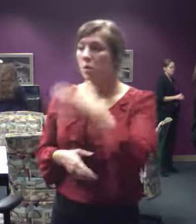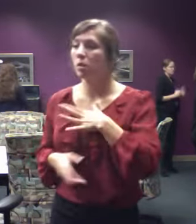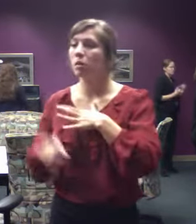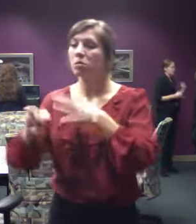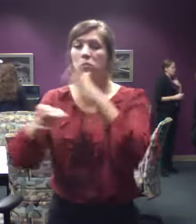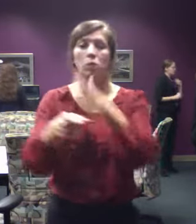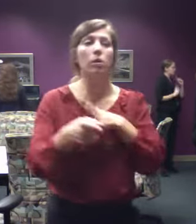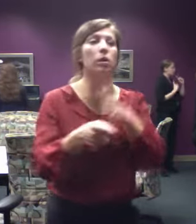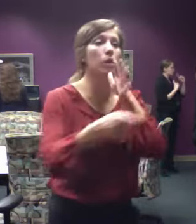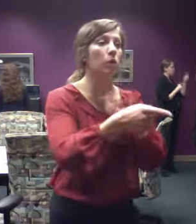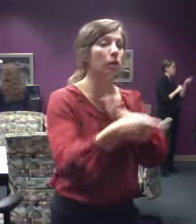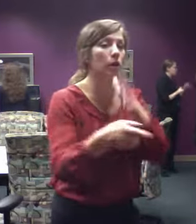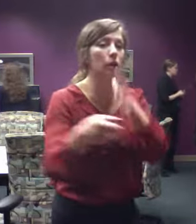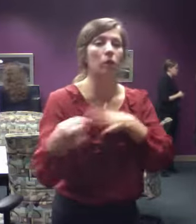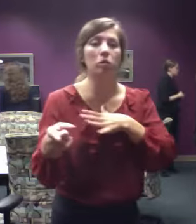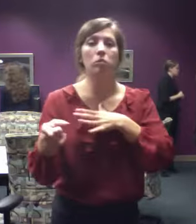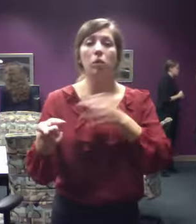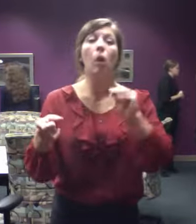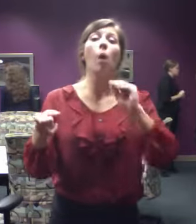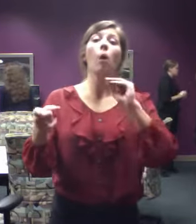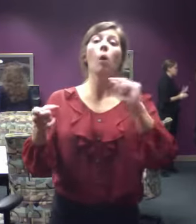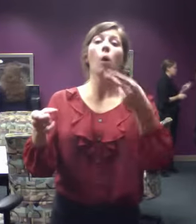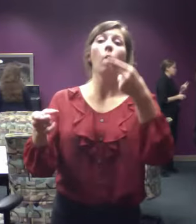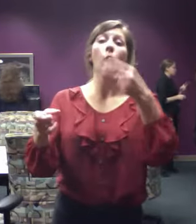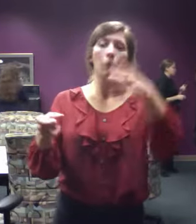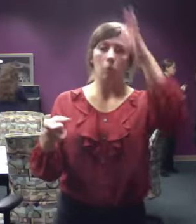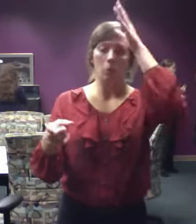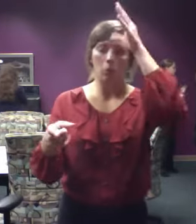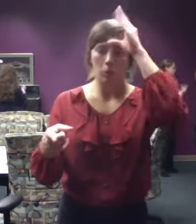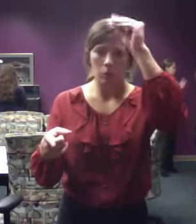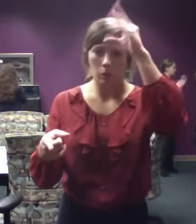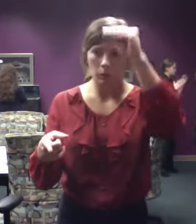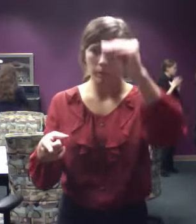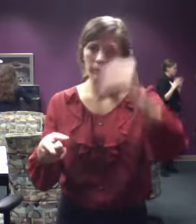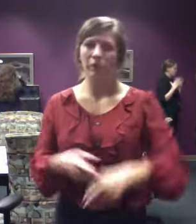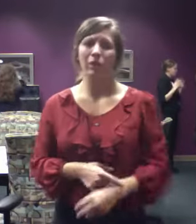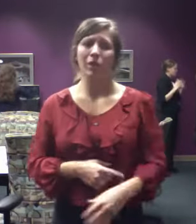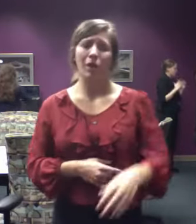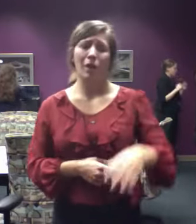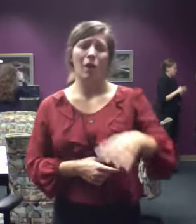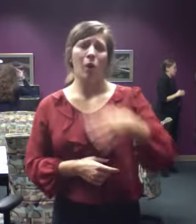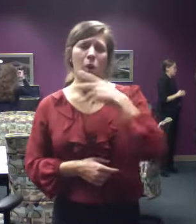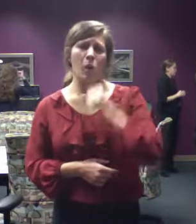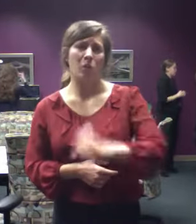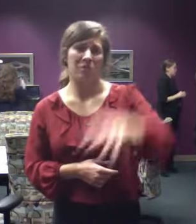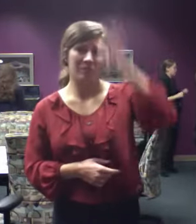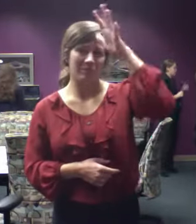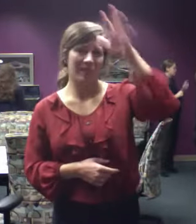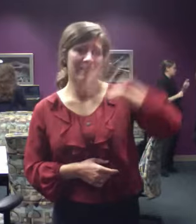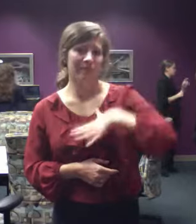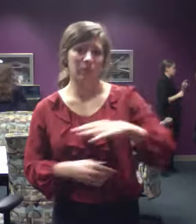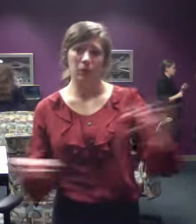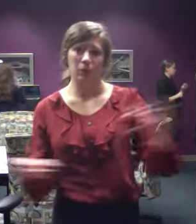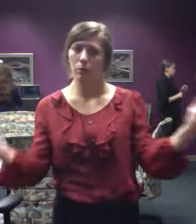boy, not many old men at all, and tons of old women. Part of that has to do with World War II, and part of it has to do with